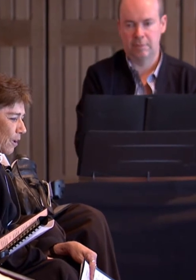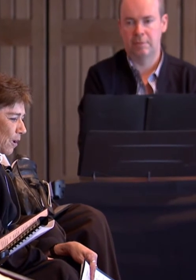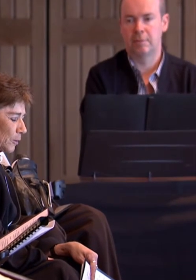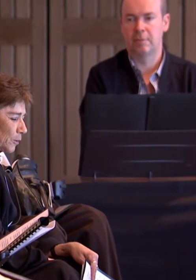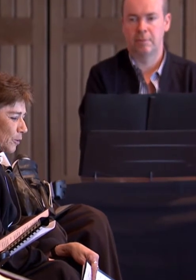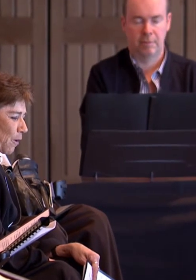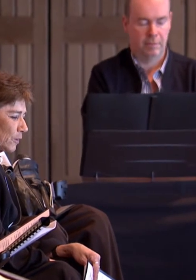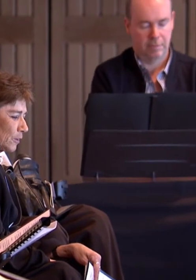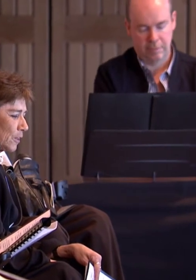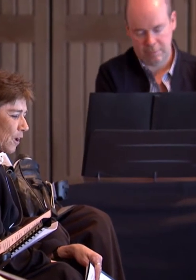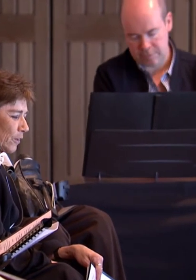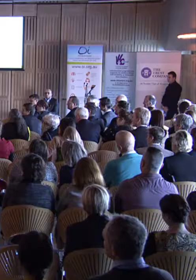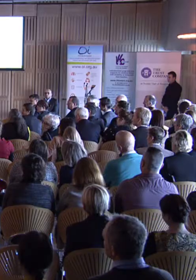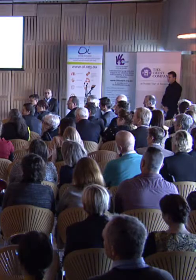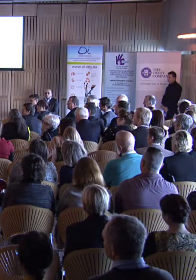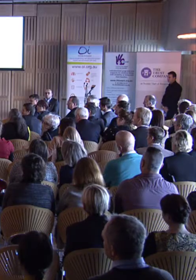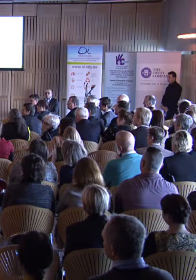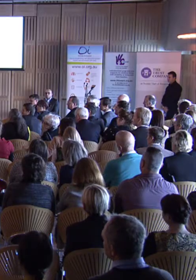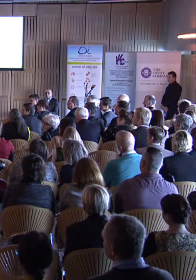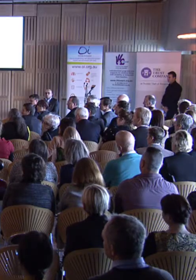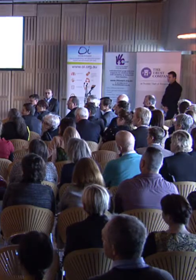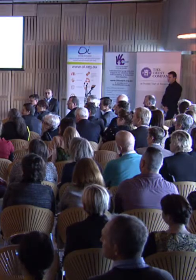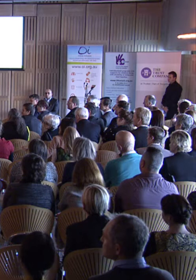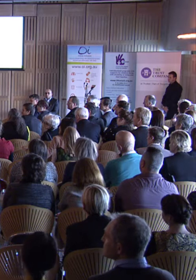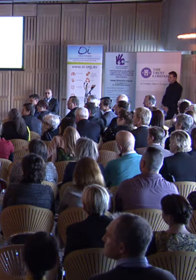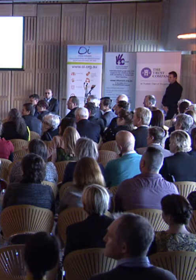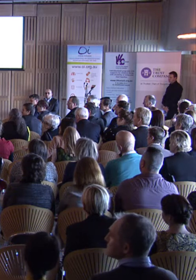I am Australian.